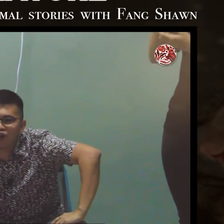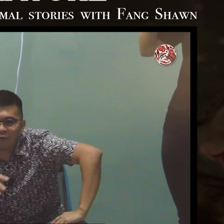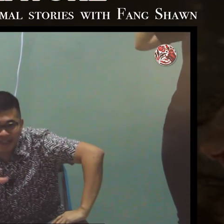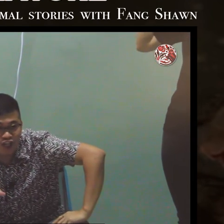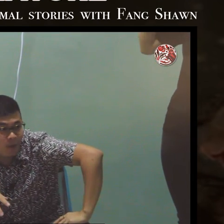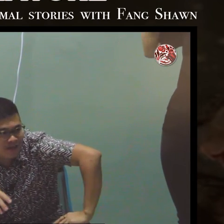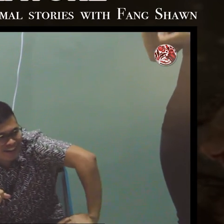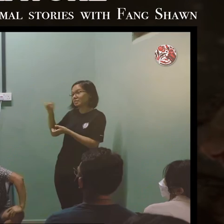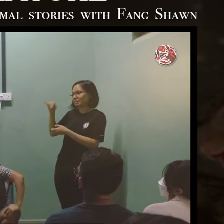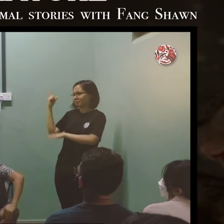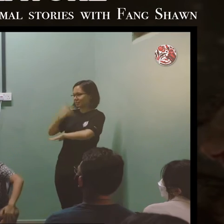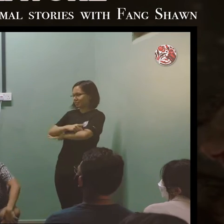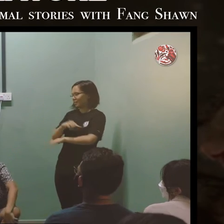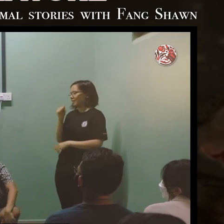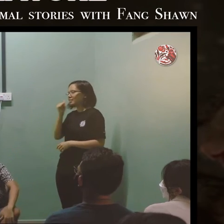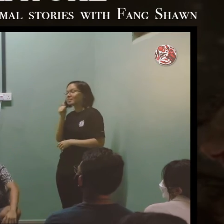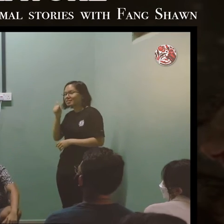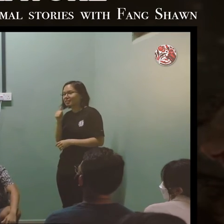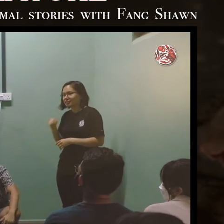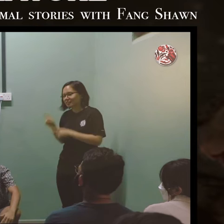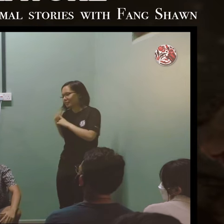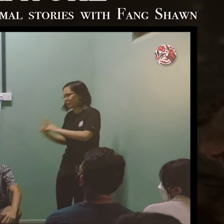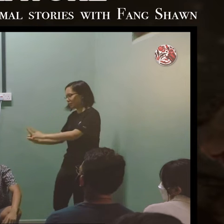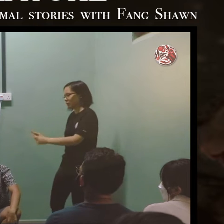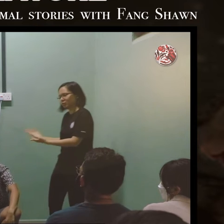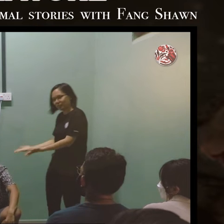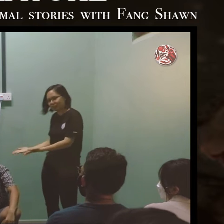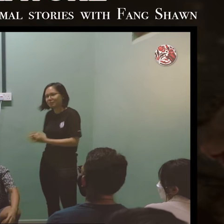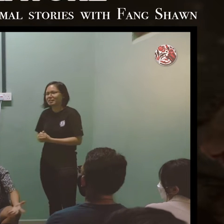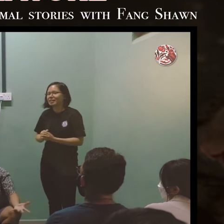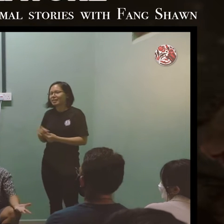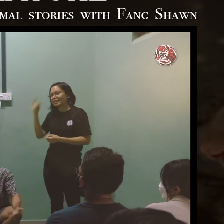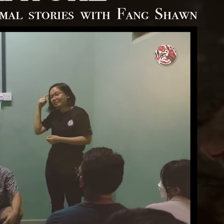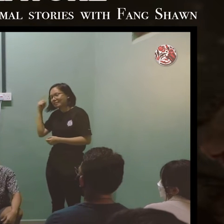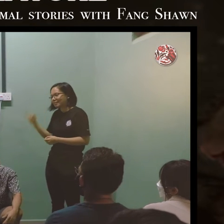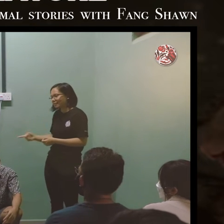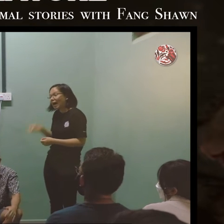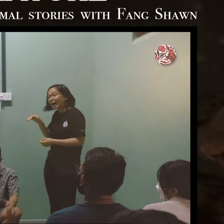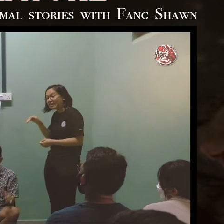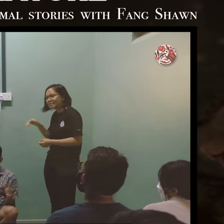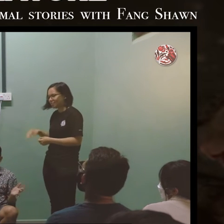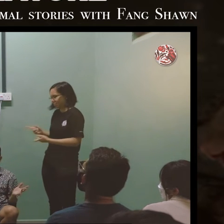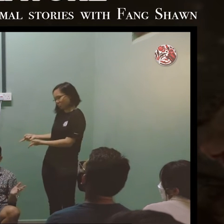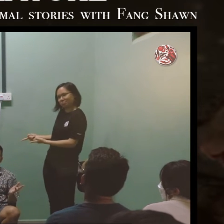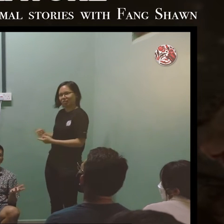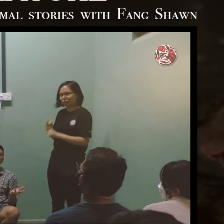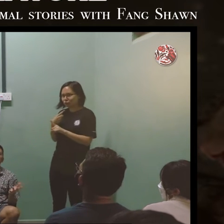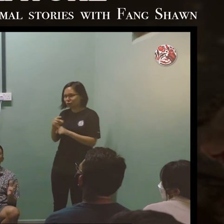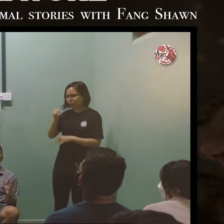filming? Are you from MediaCorp? Firstly, thank you for thinking that I'm from MediaCorp, I'm sure. But no, I told